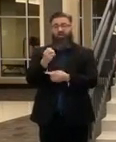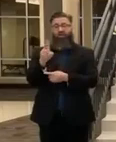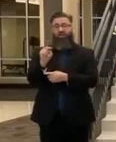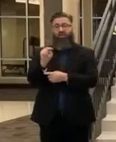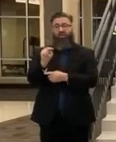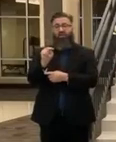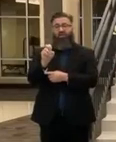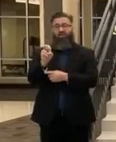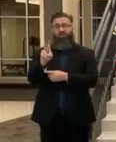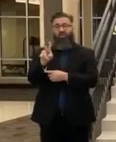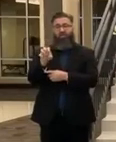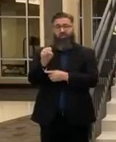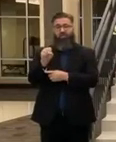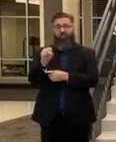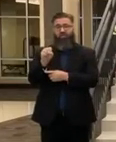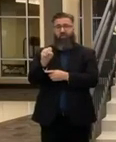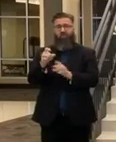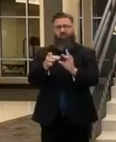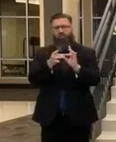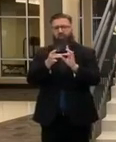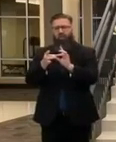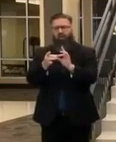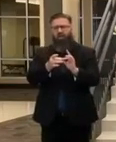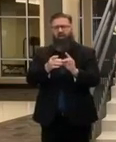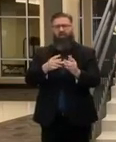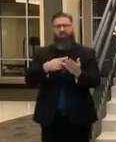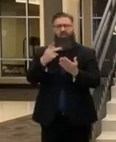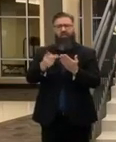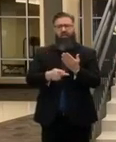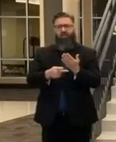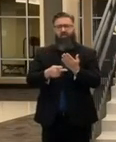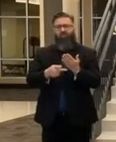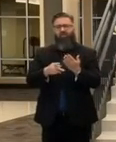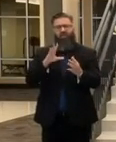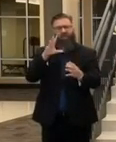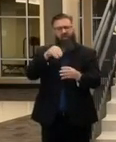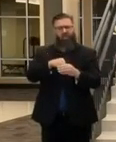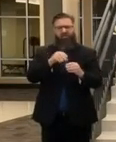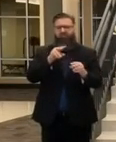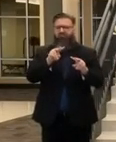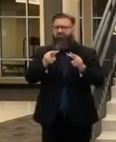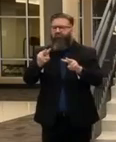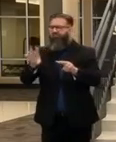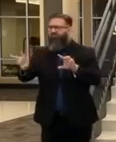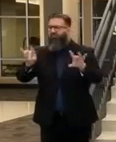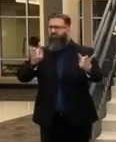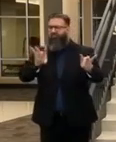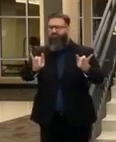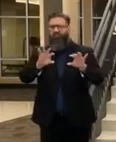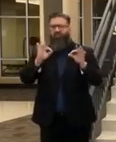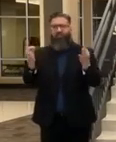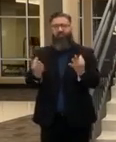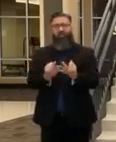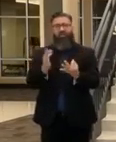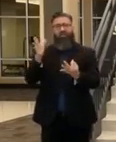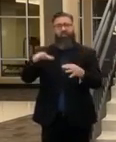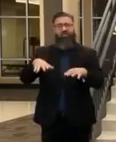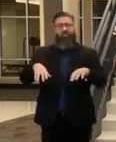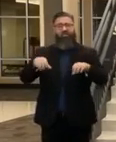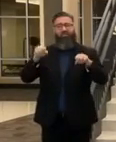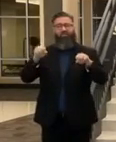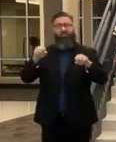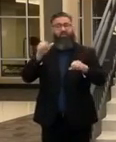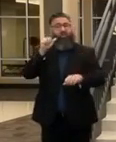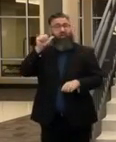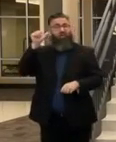identifying families that will be adopted each year. Yesterday, the gifts were dropped off and packaged and are ready for